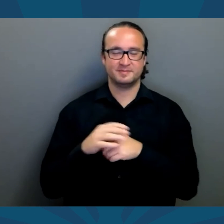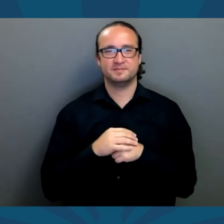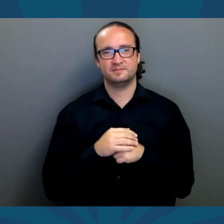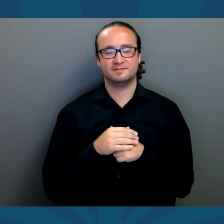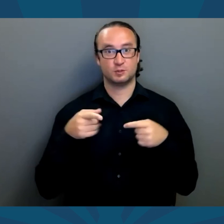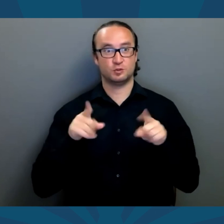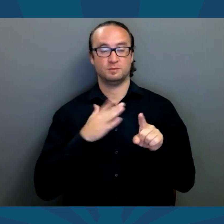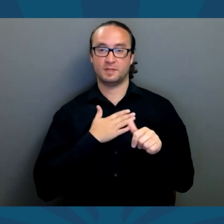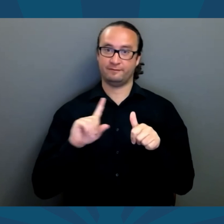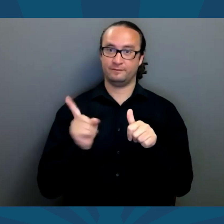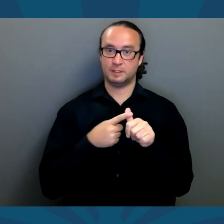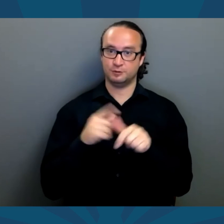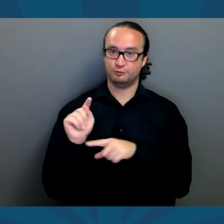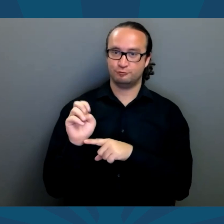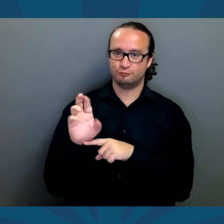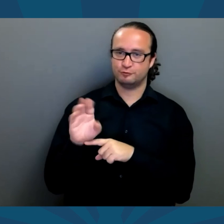job done.